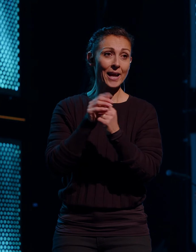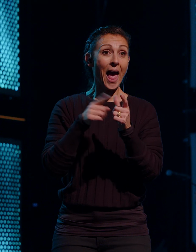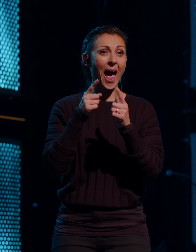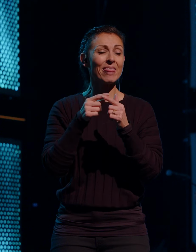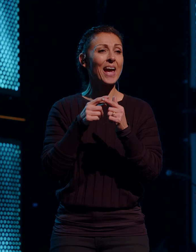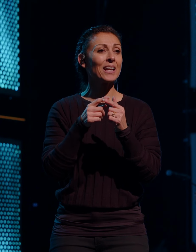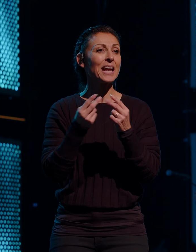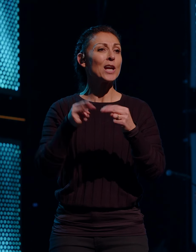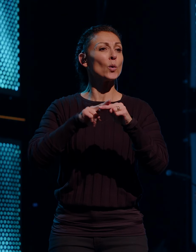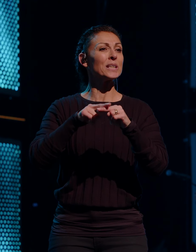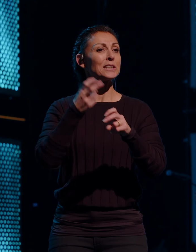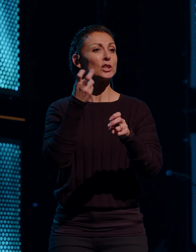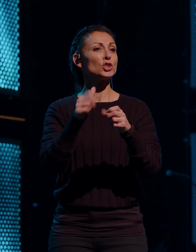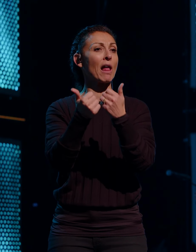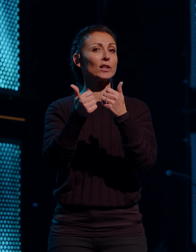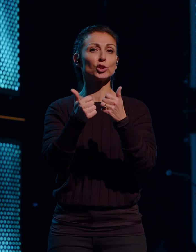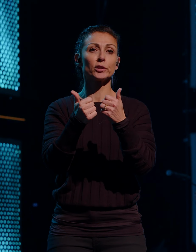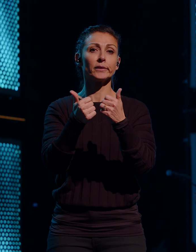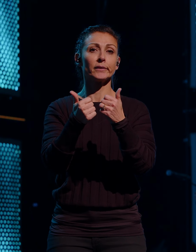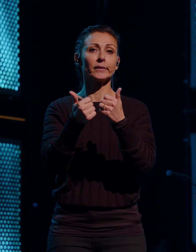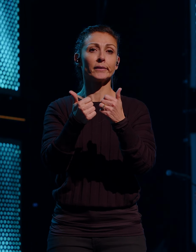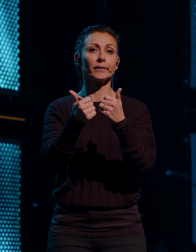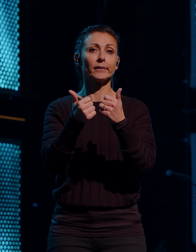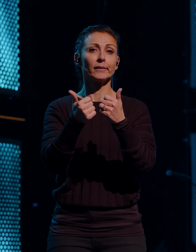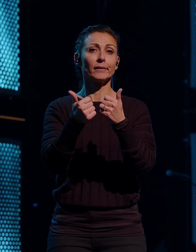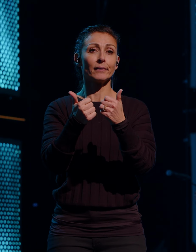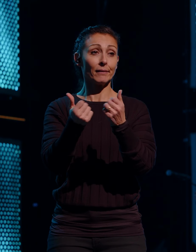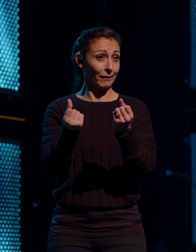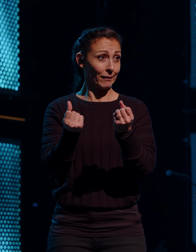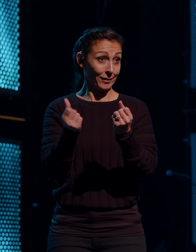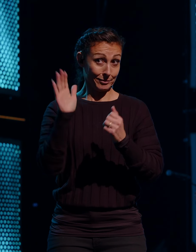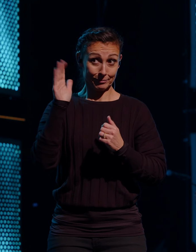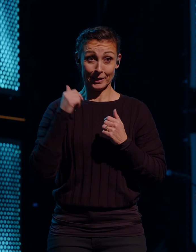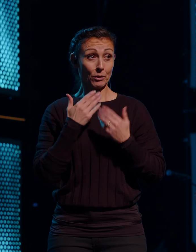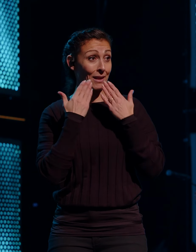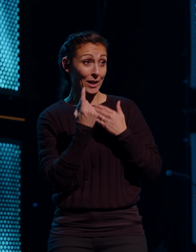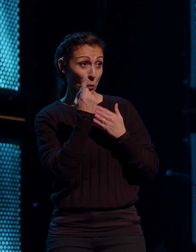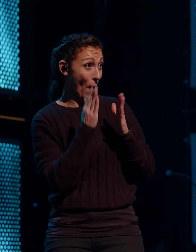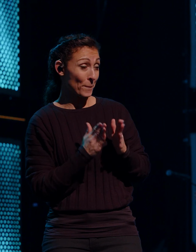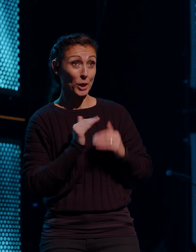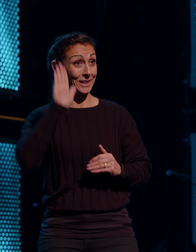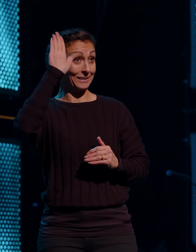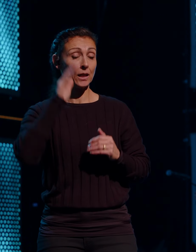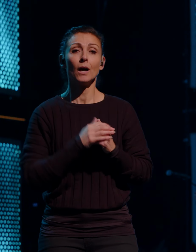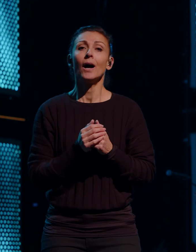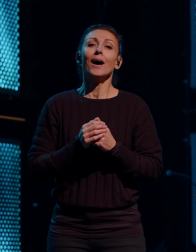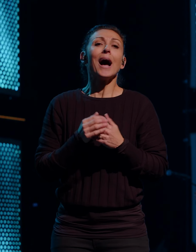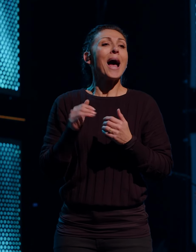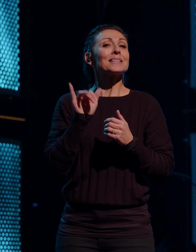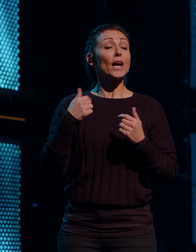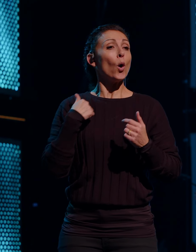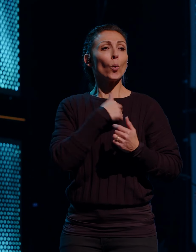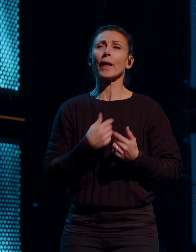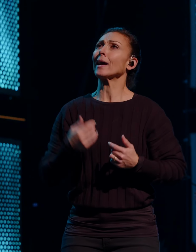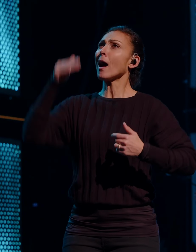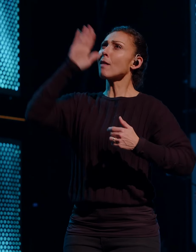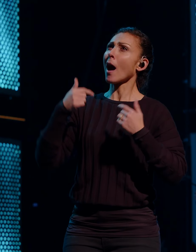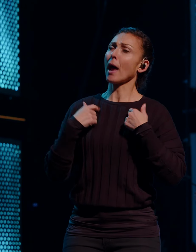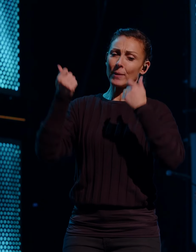Hey, me too. It's one of those things that is interesting. Like, you attempt to do something for God, and then it gets